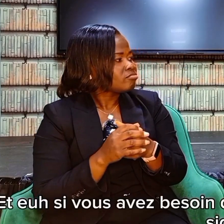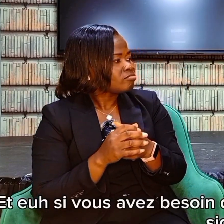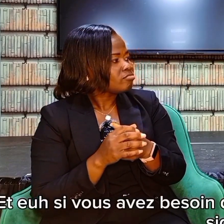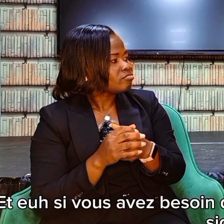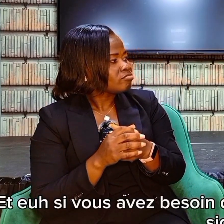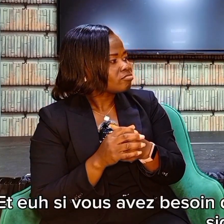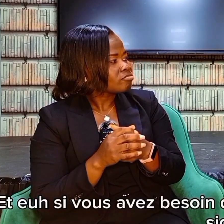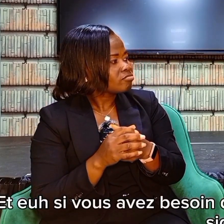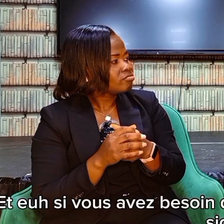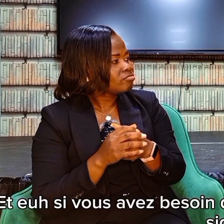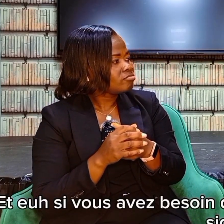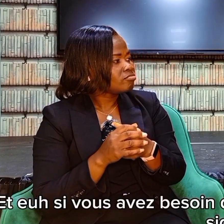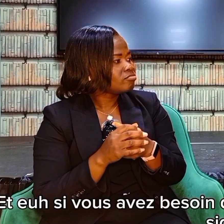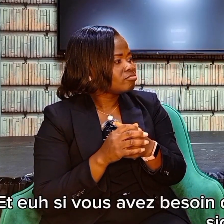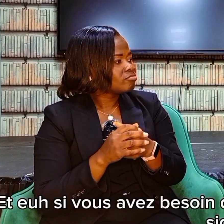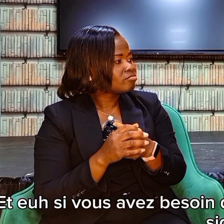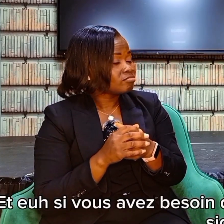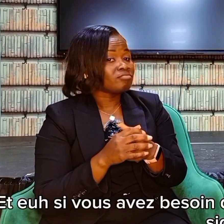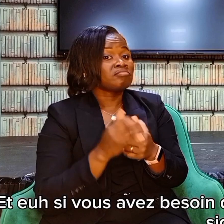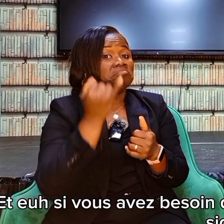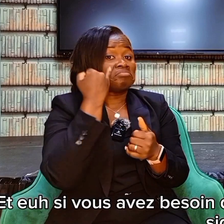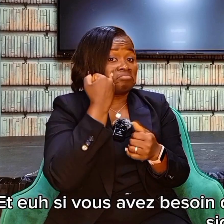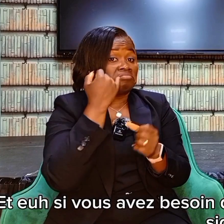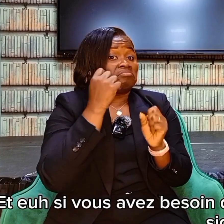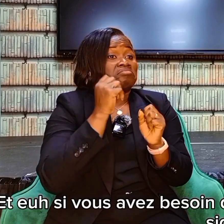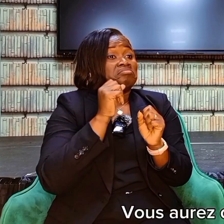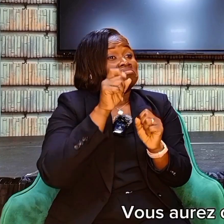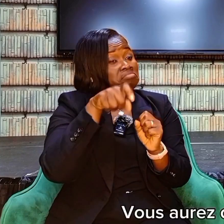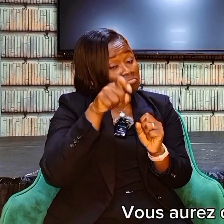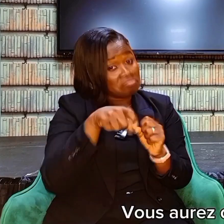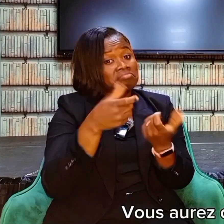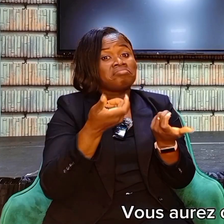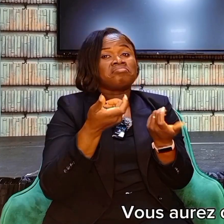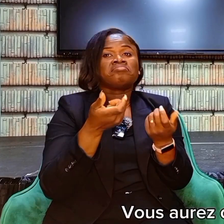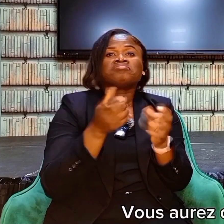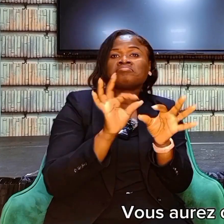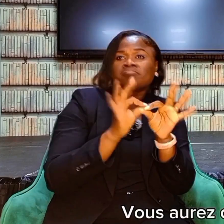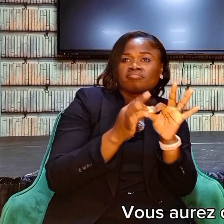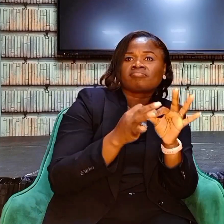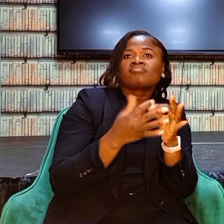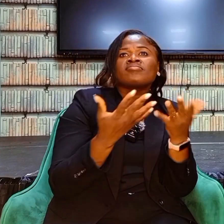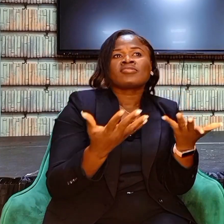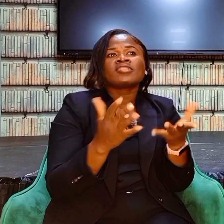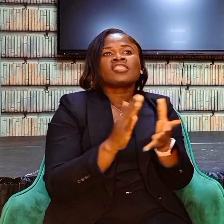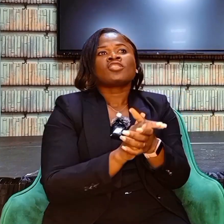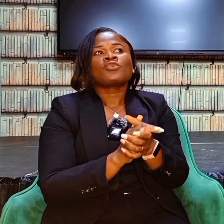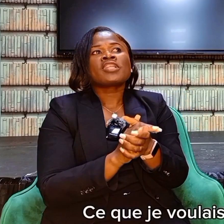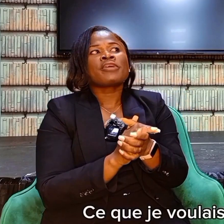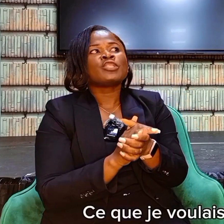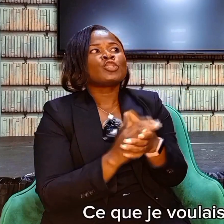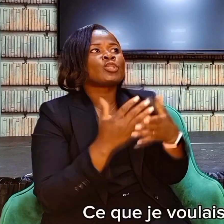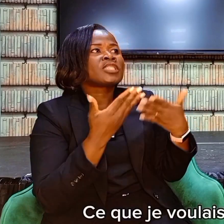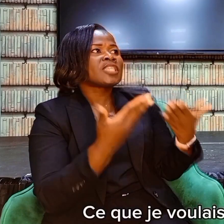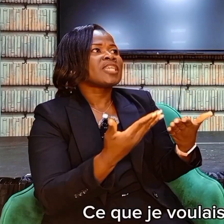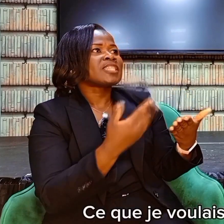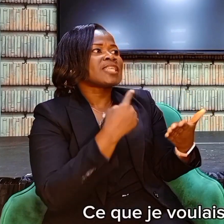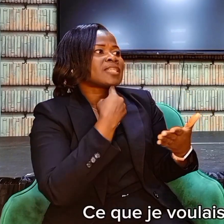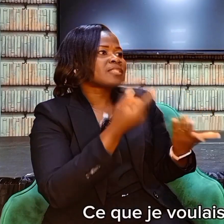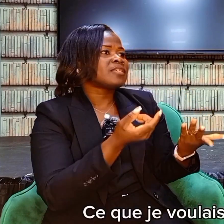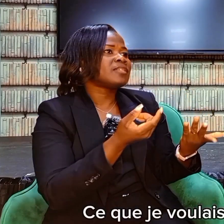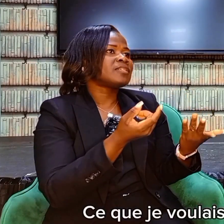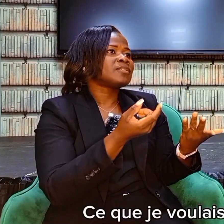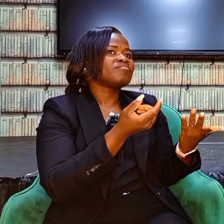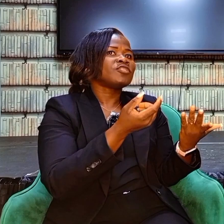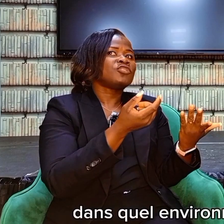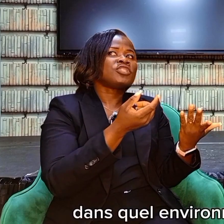and if you need a sign language interpreter, you will get those interpreters. What I want to say is